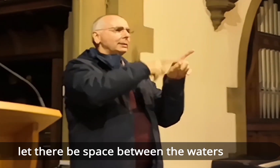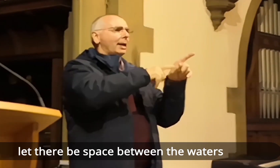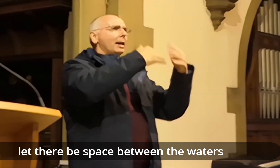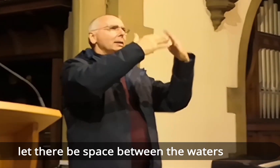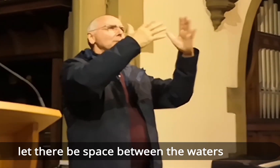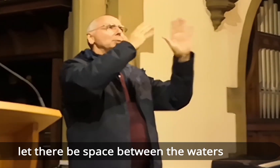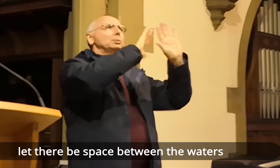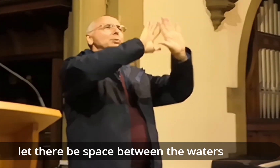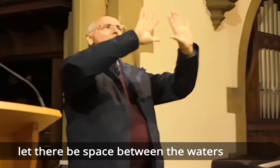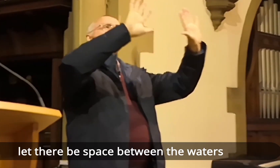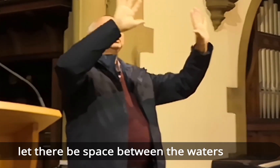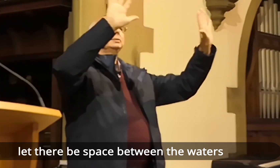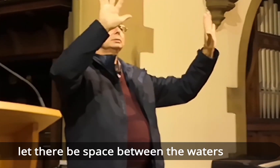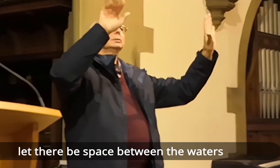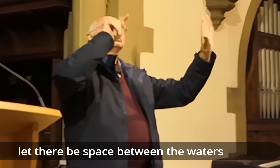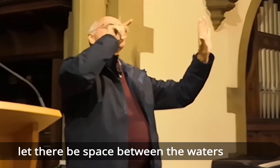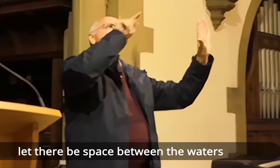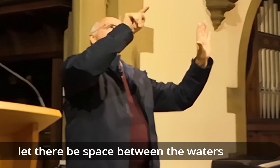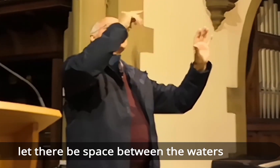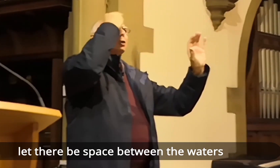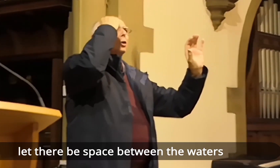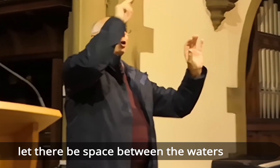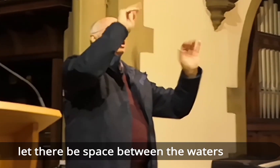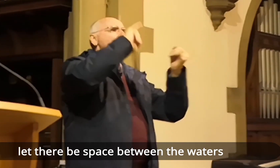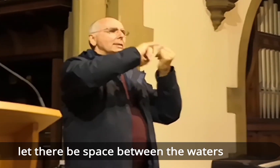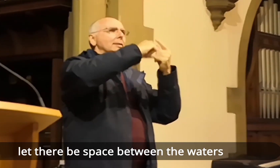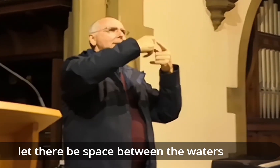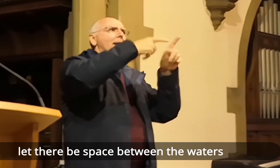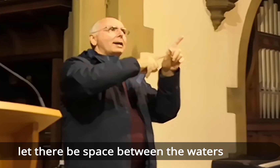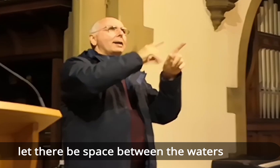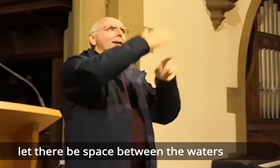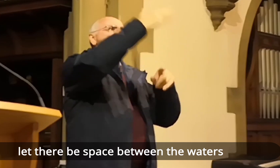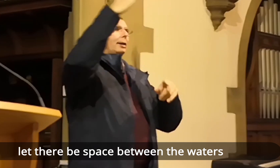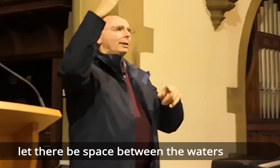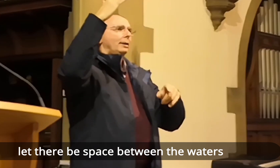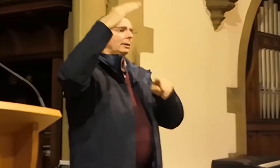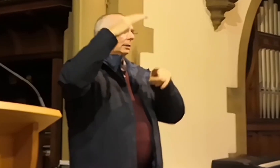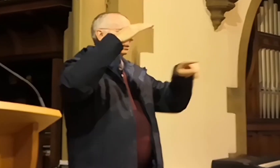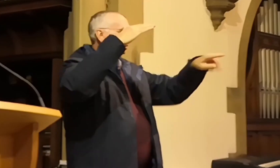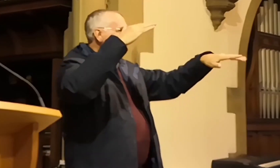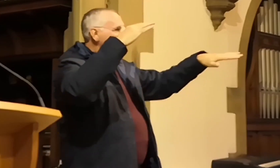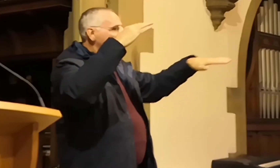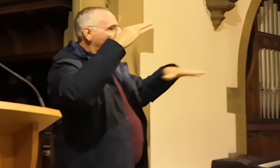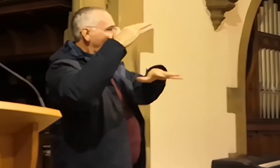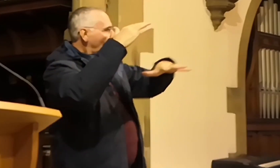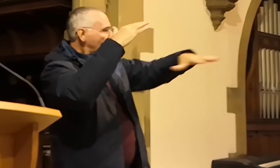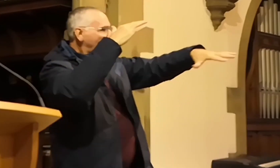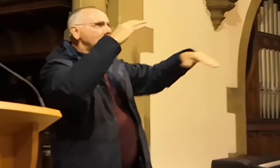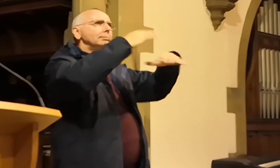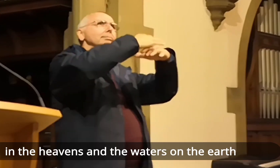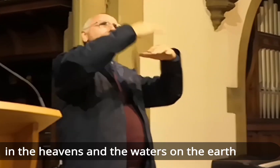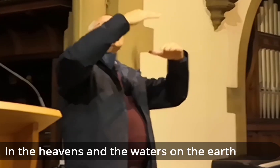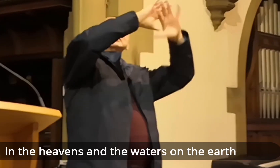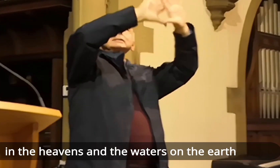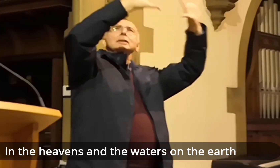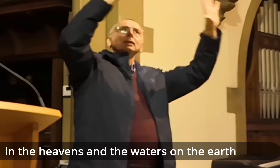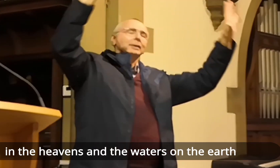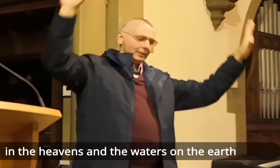let there be space between the waters in the heavens and